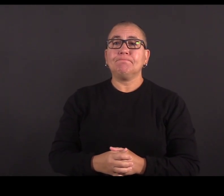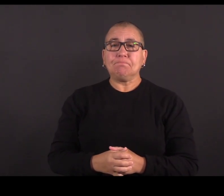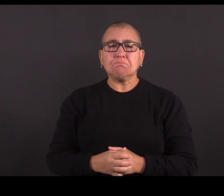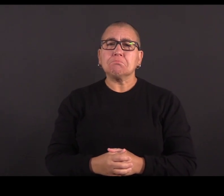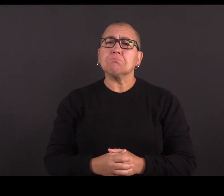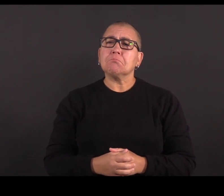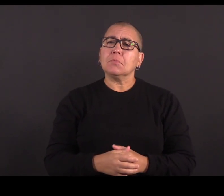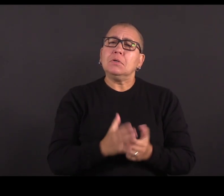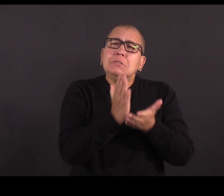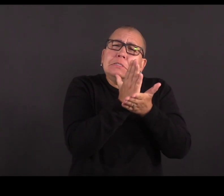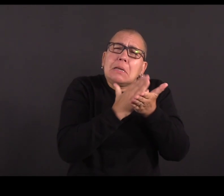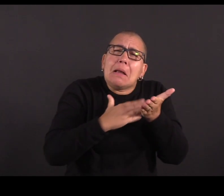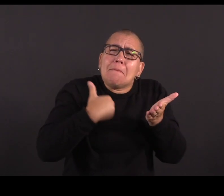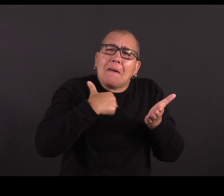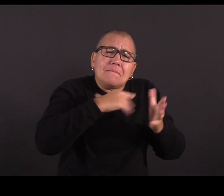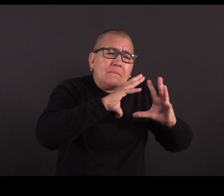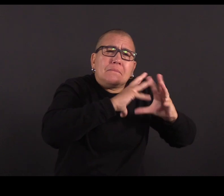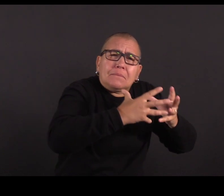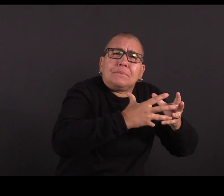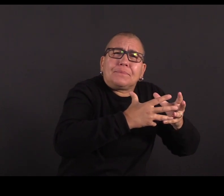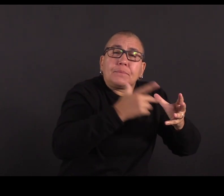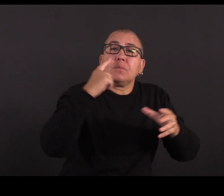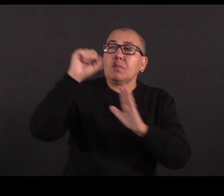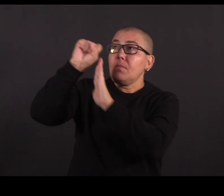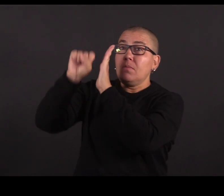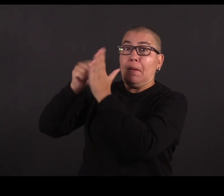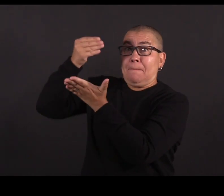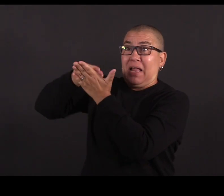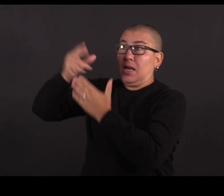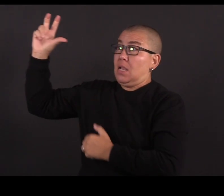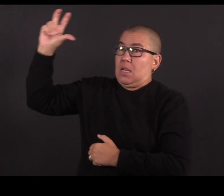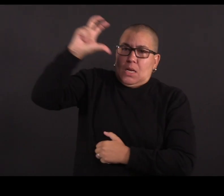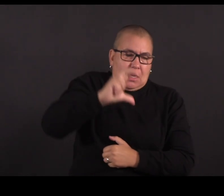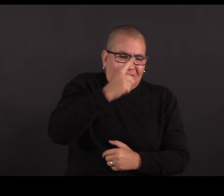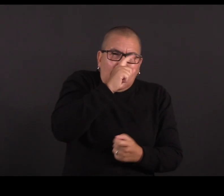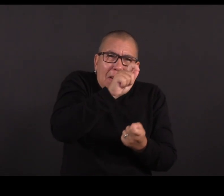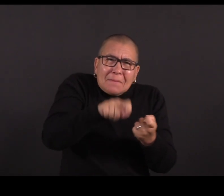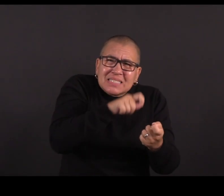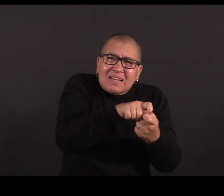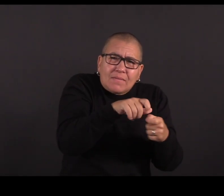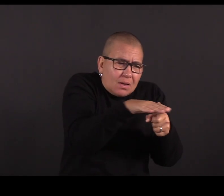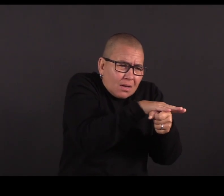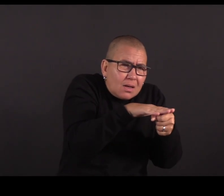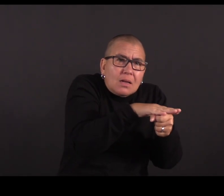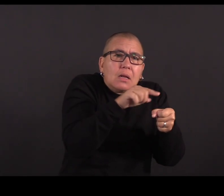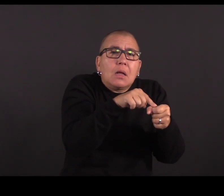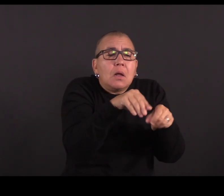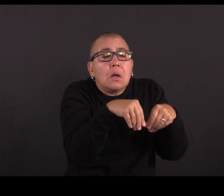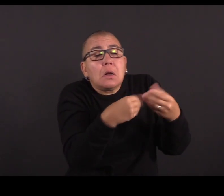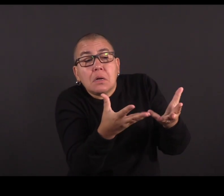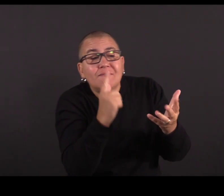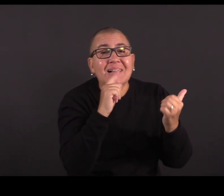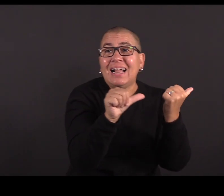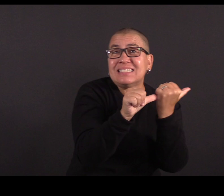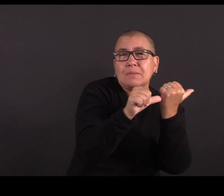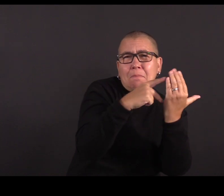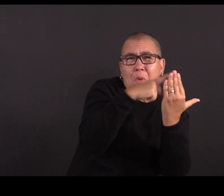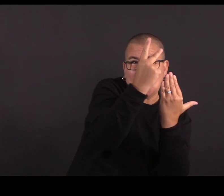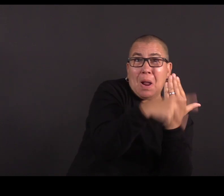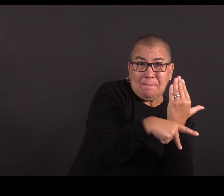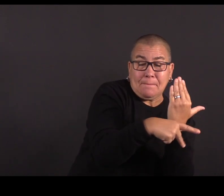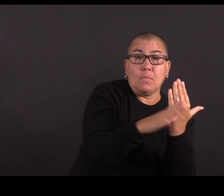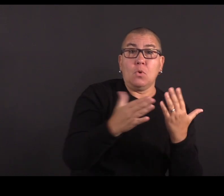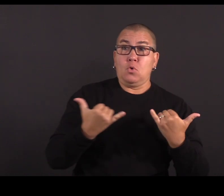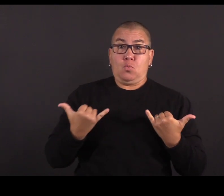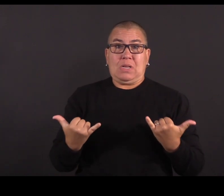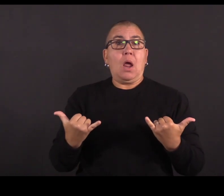specialized, state-funded, or local rental assistance programs. But for today's purposes, we'll focus on the